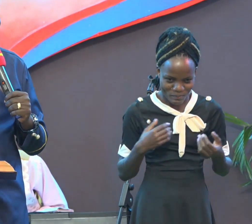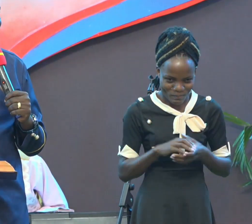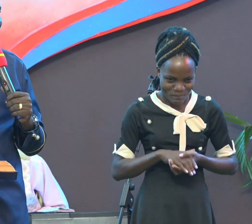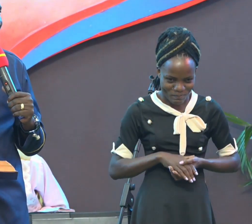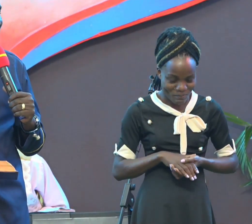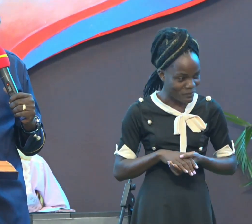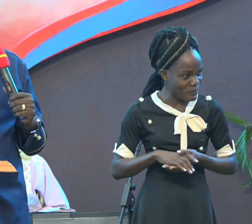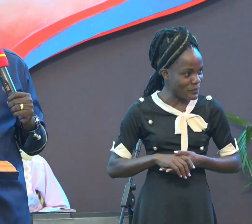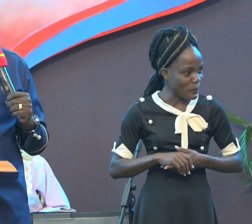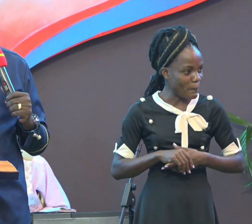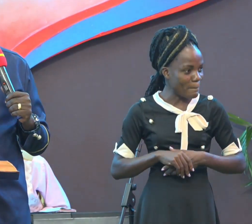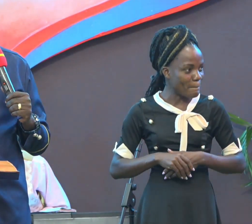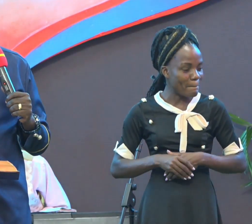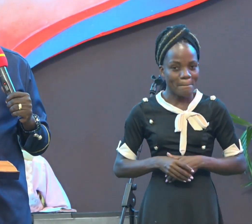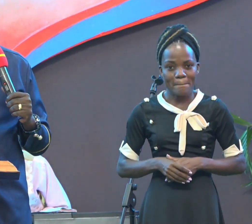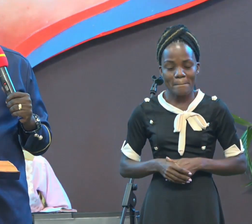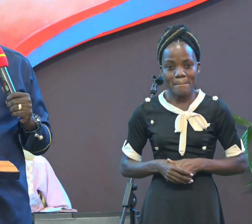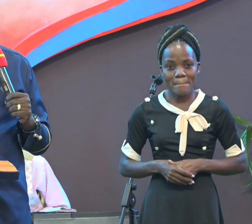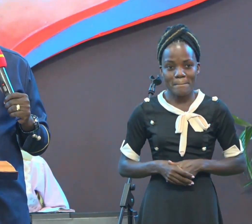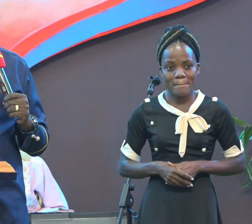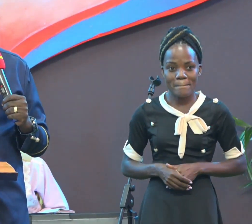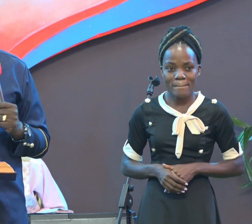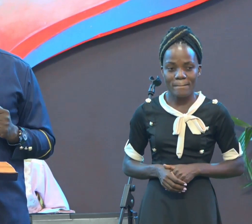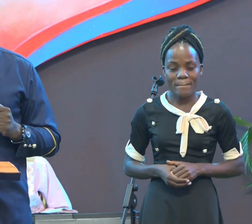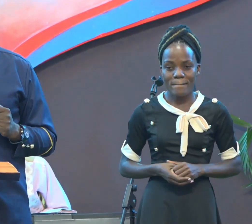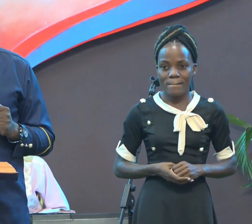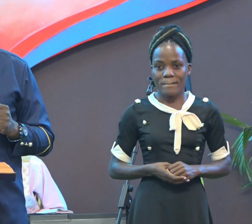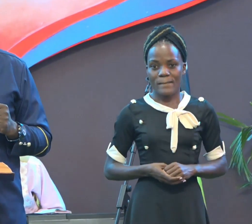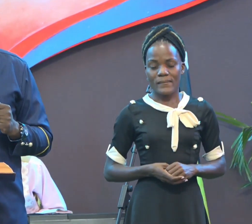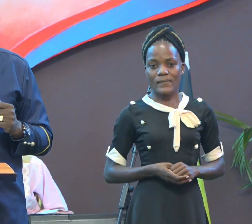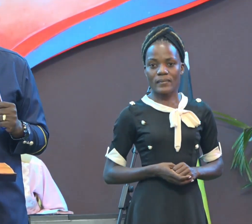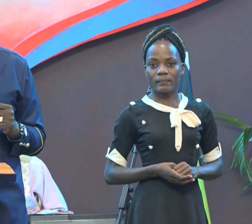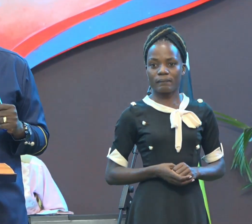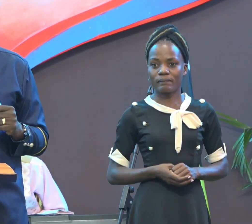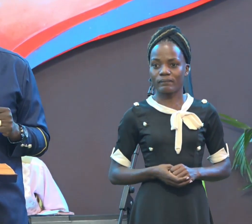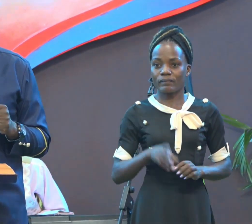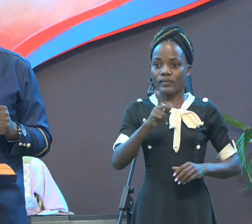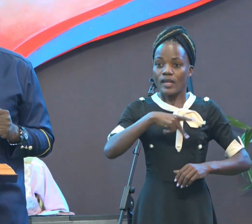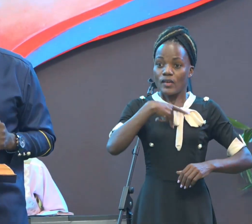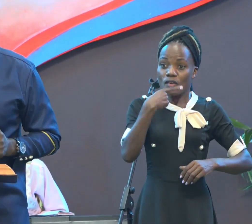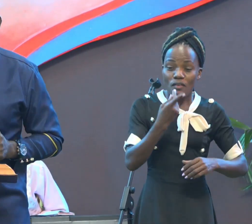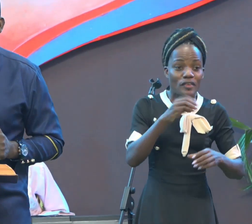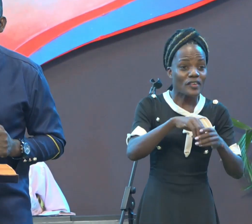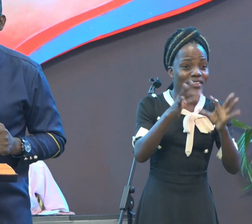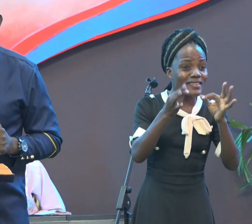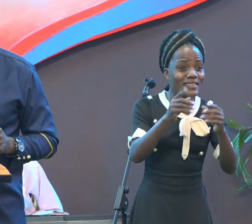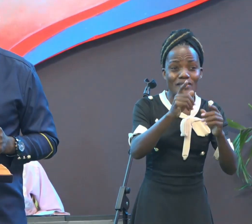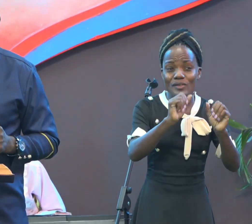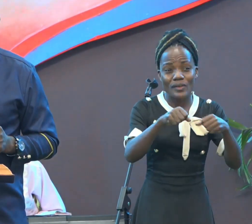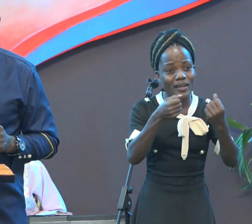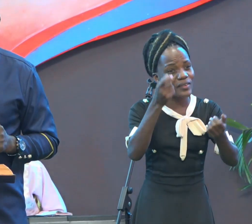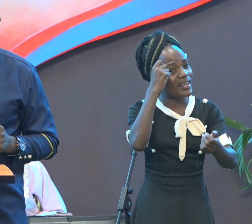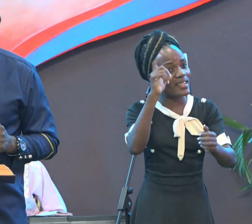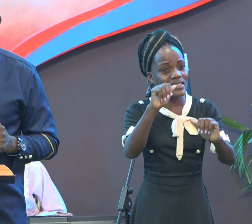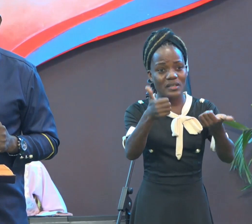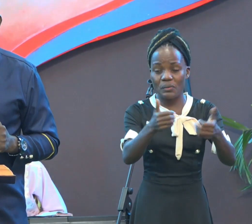Have you ever questioned yourself about who you are, where you come from, what to do, and everything about your life? Owulira ng'oli mu bintu by'ototegeera. You feel you're in things you do